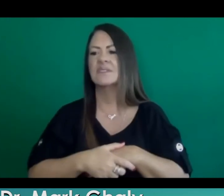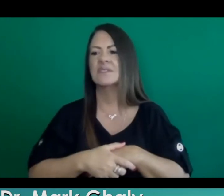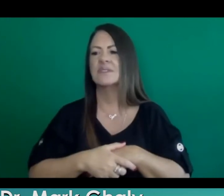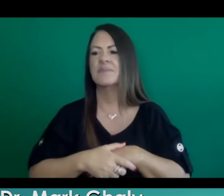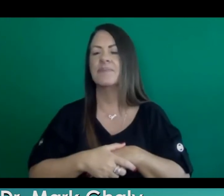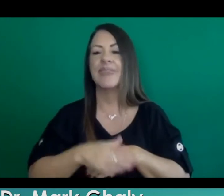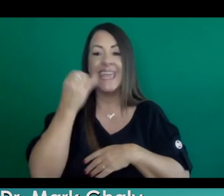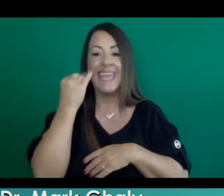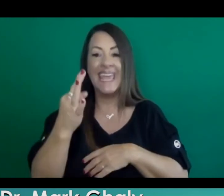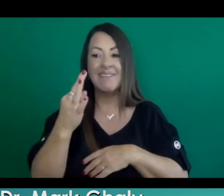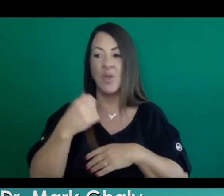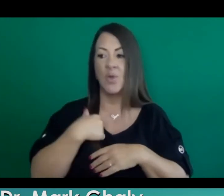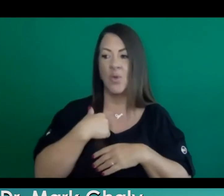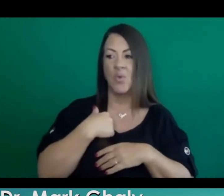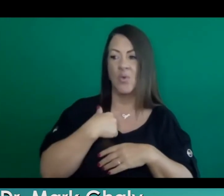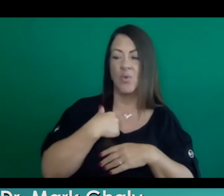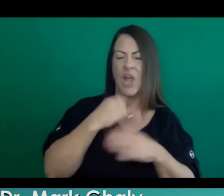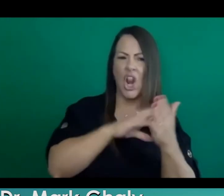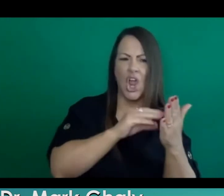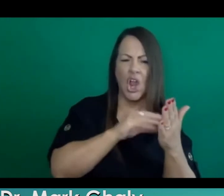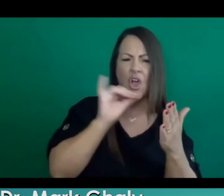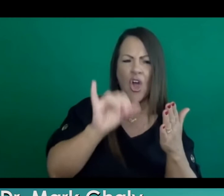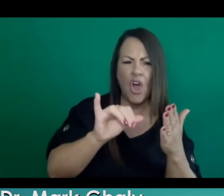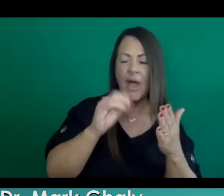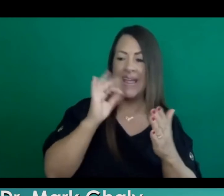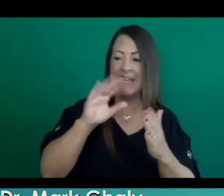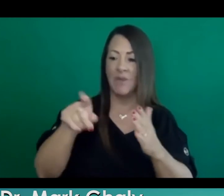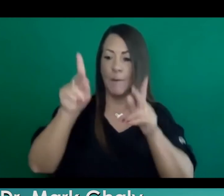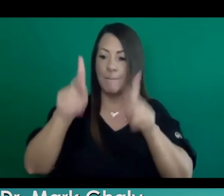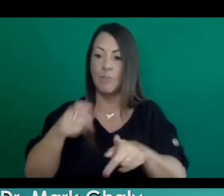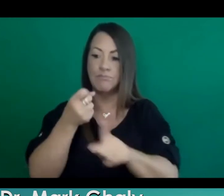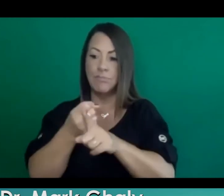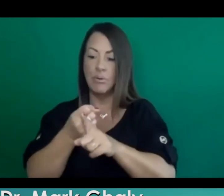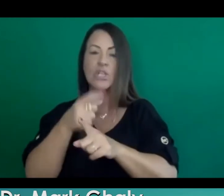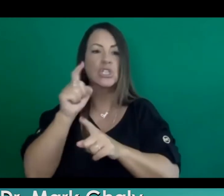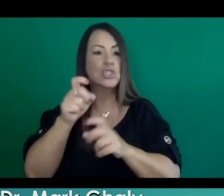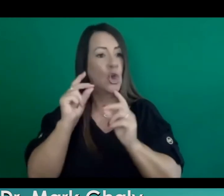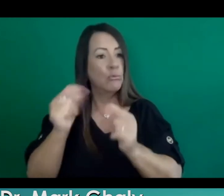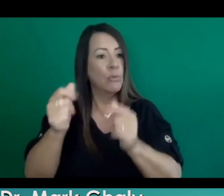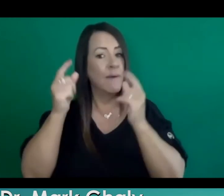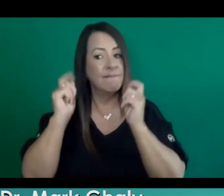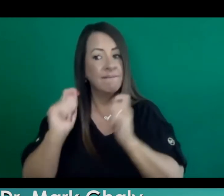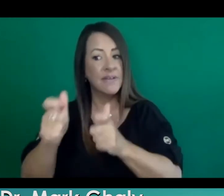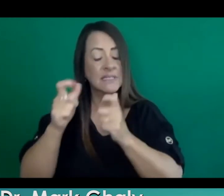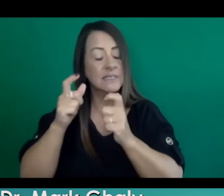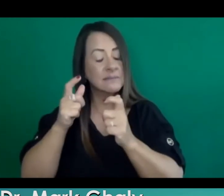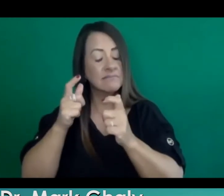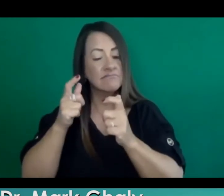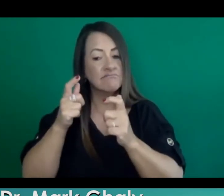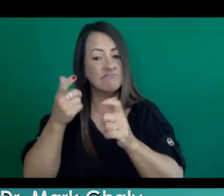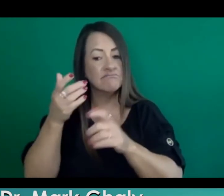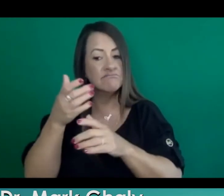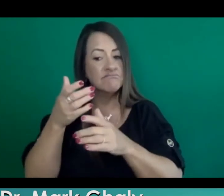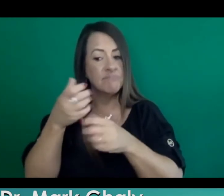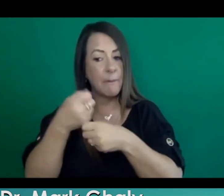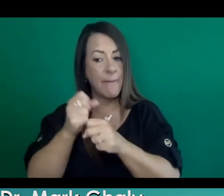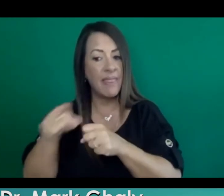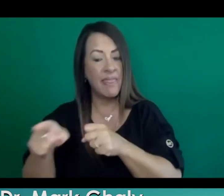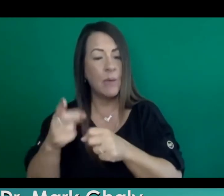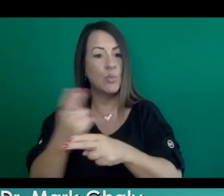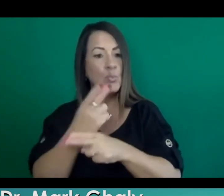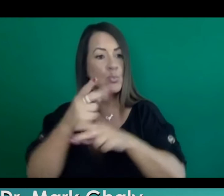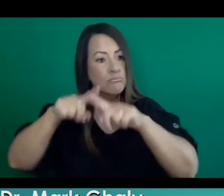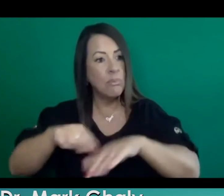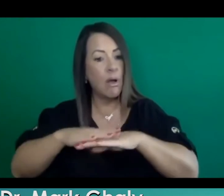ventilator early may not actually be the most effective way to get them through their COVID-19 battle, that providing other types